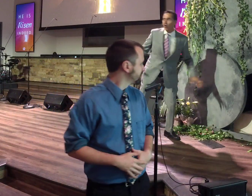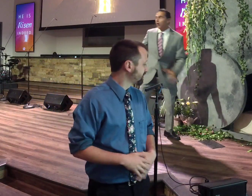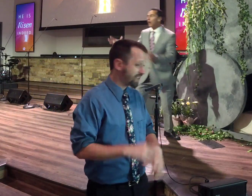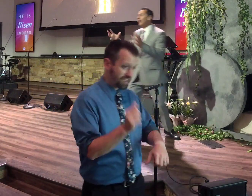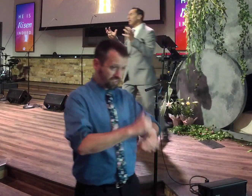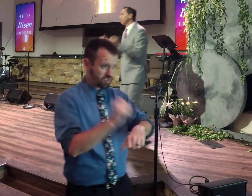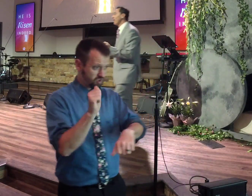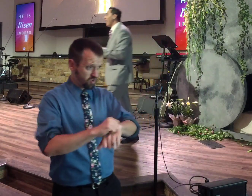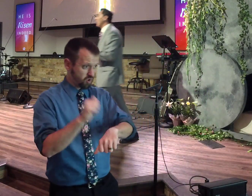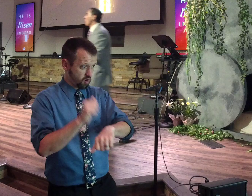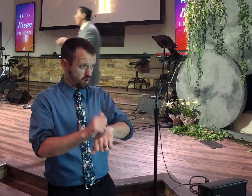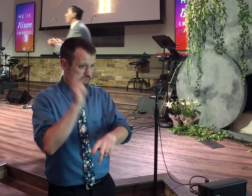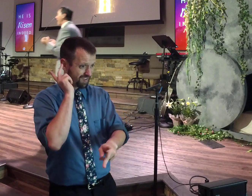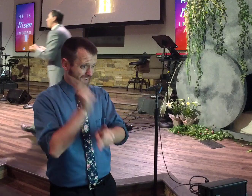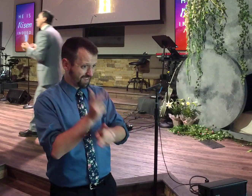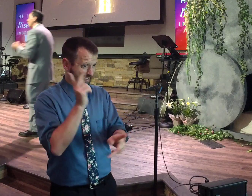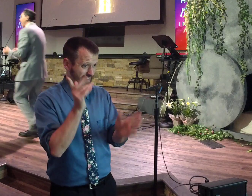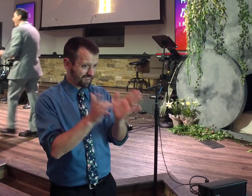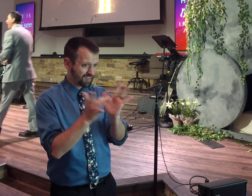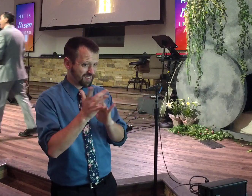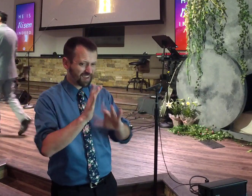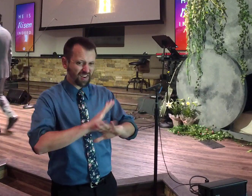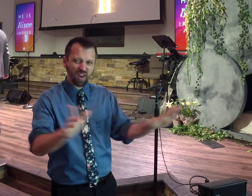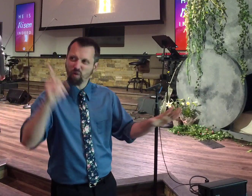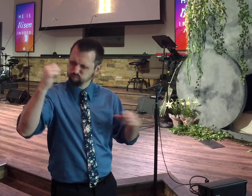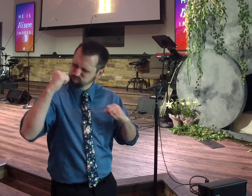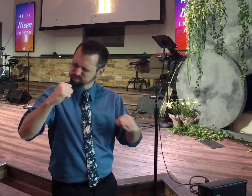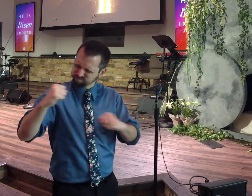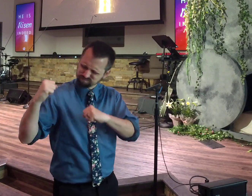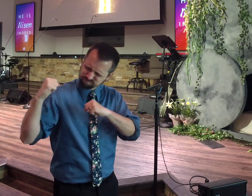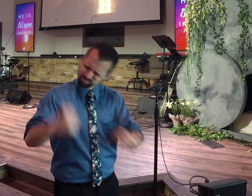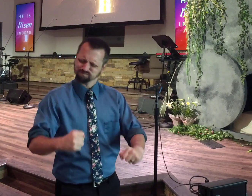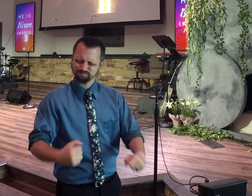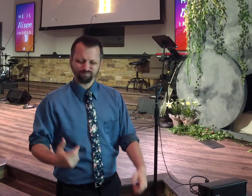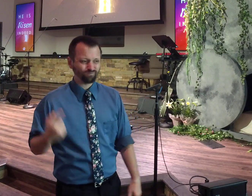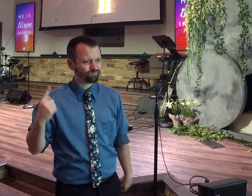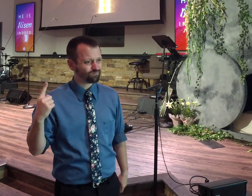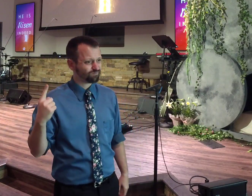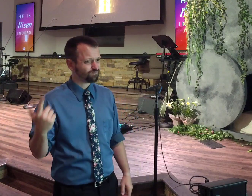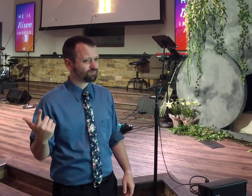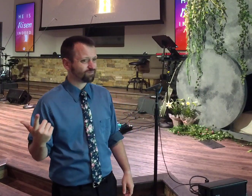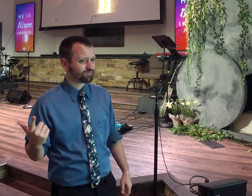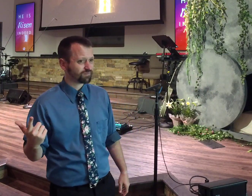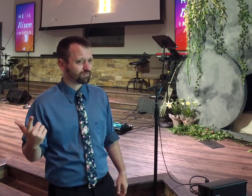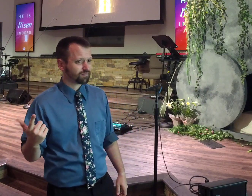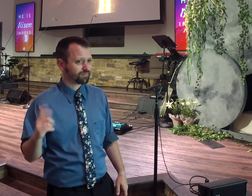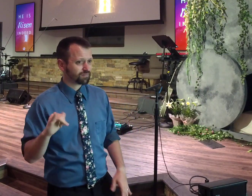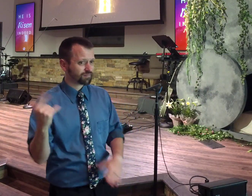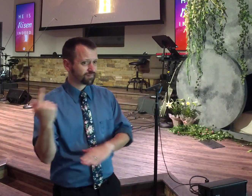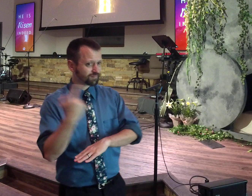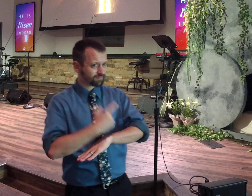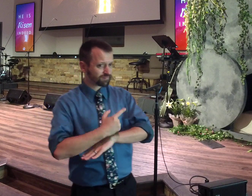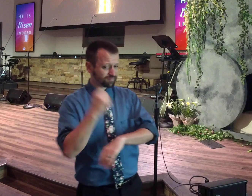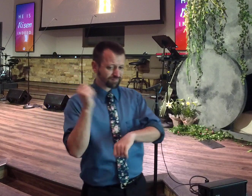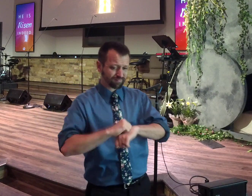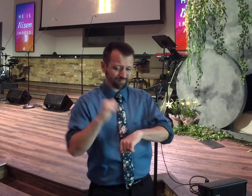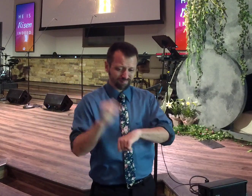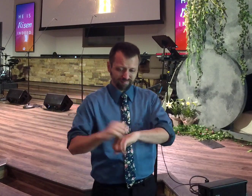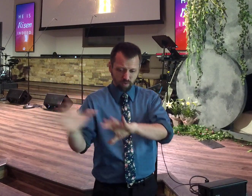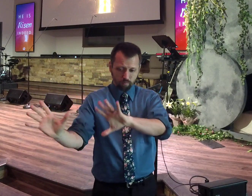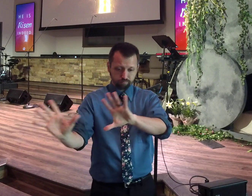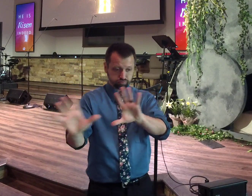not confine our all-powerful God. And on that very day, that stone was rolled